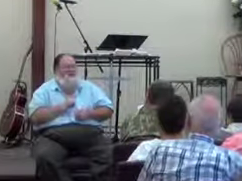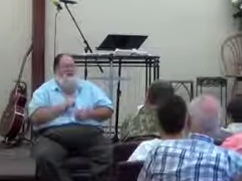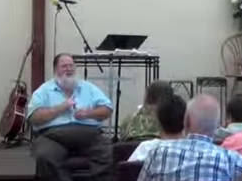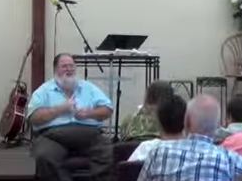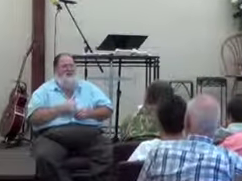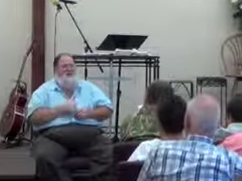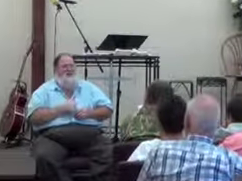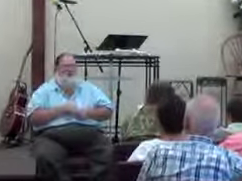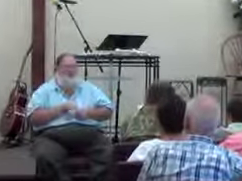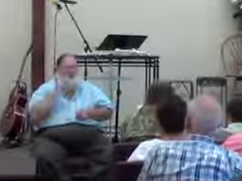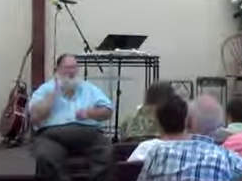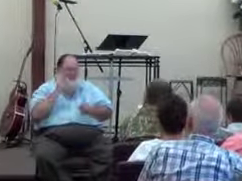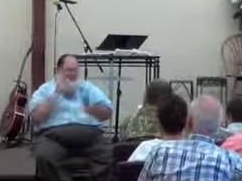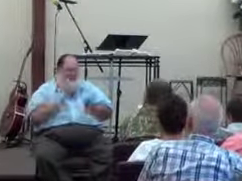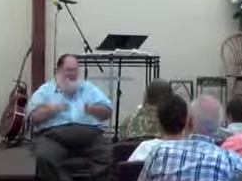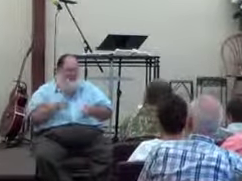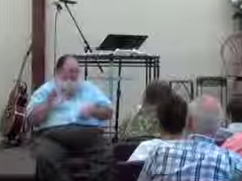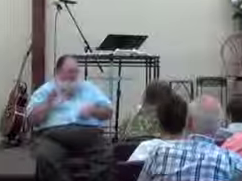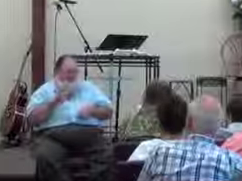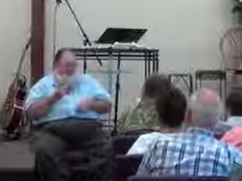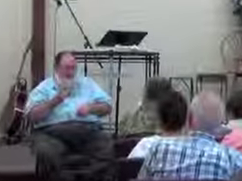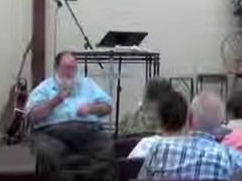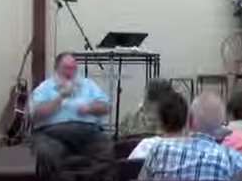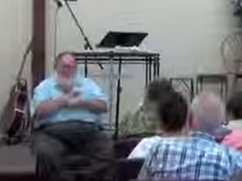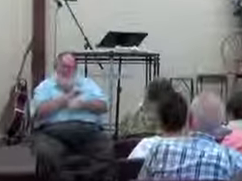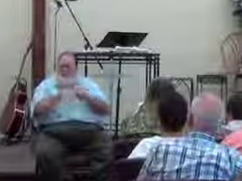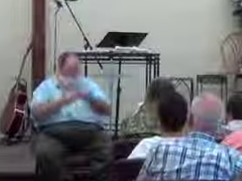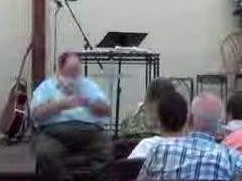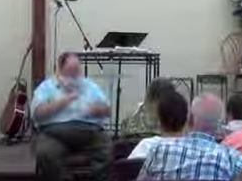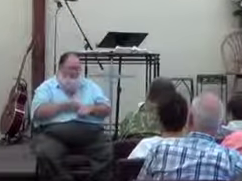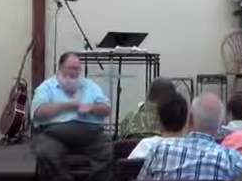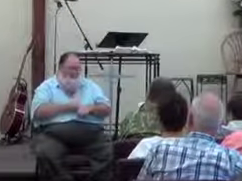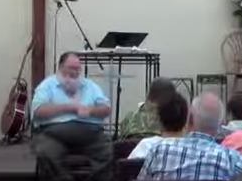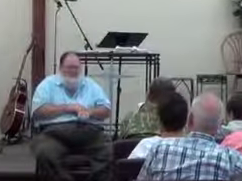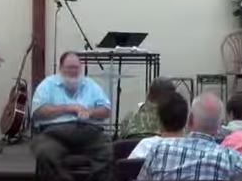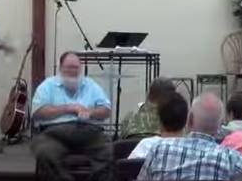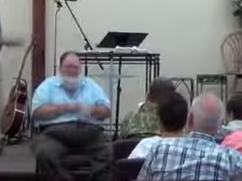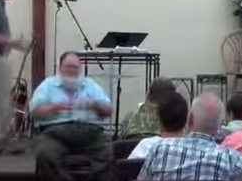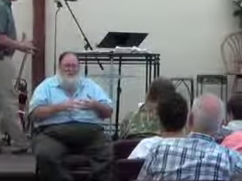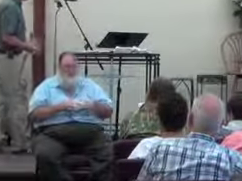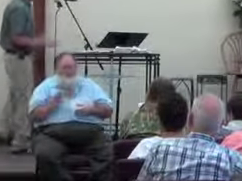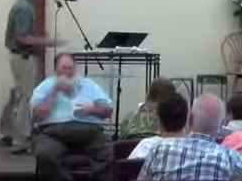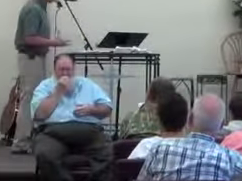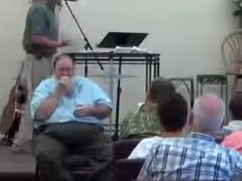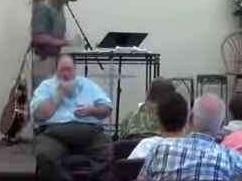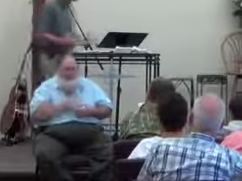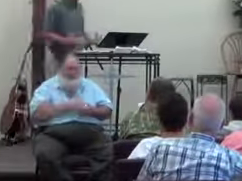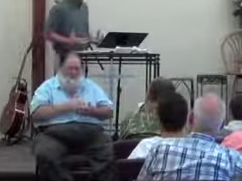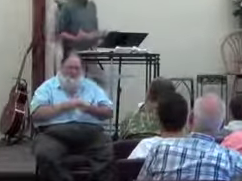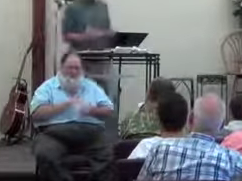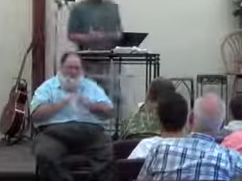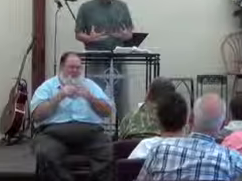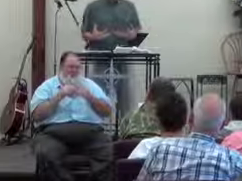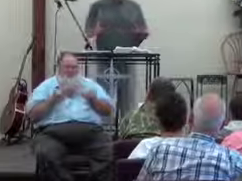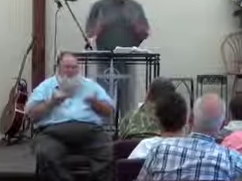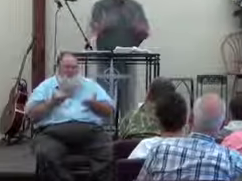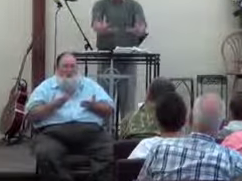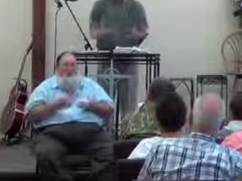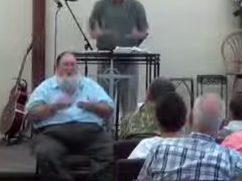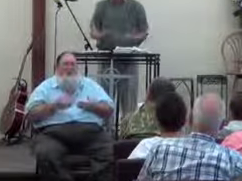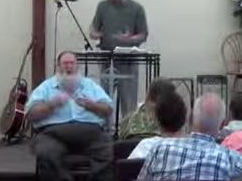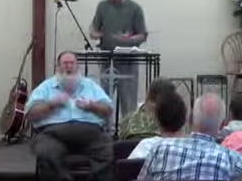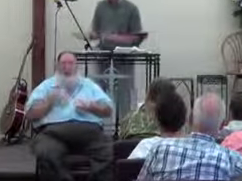all the time, whether it's working on the flower bed outside or I see his truck there all the time. I thank God for the people who